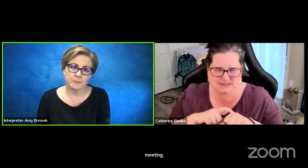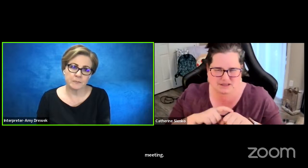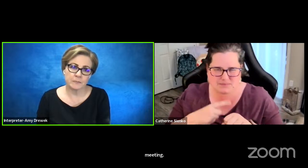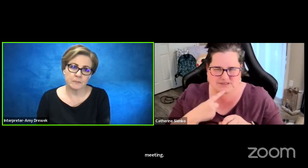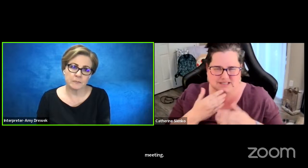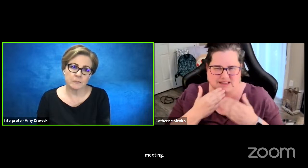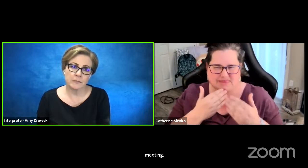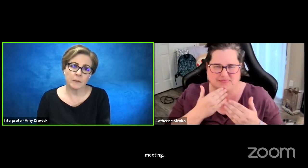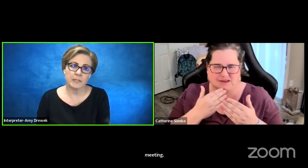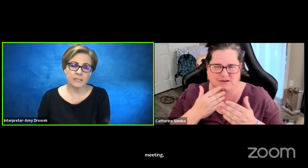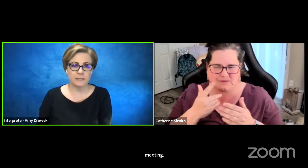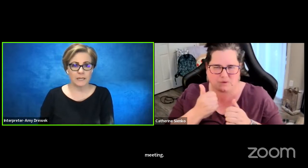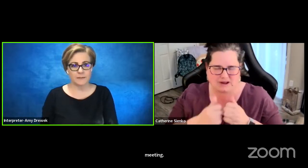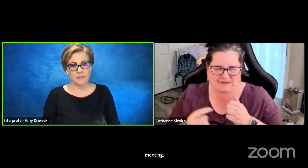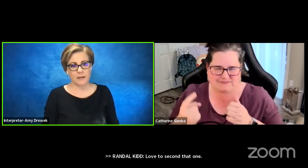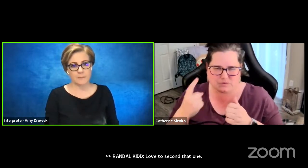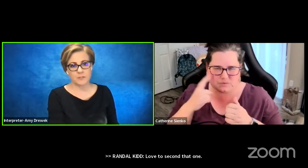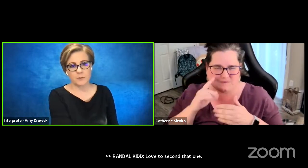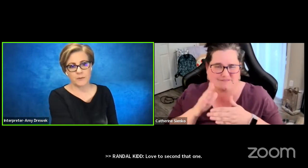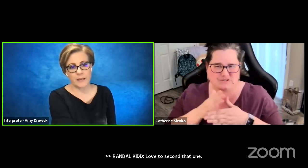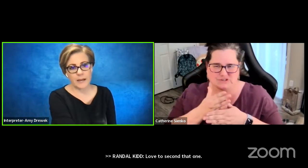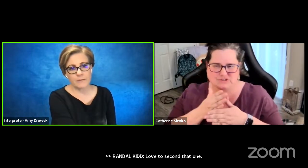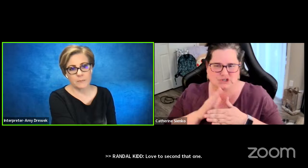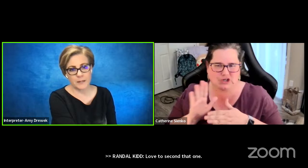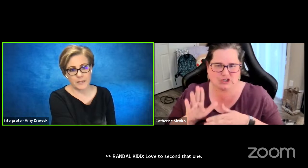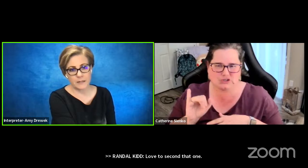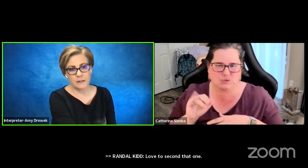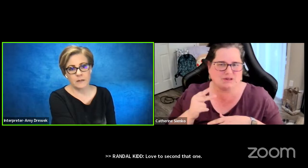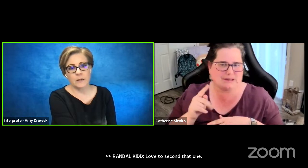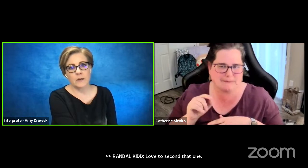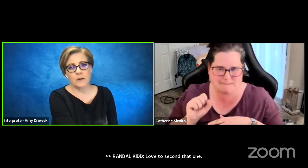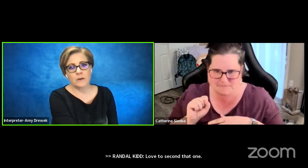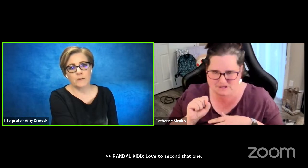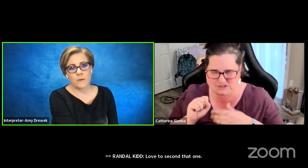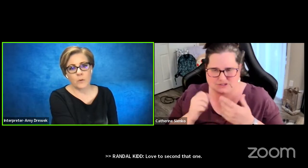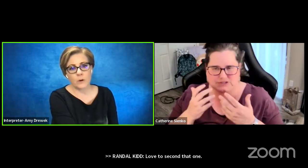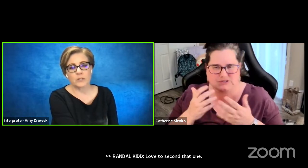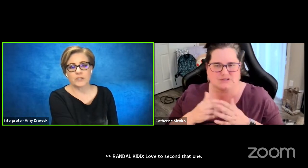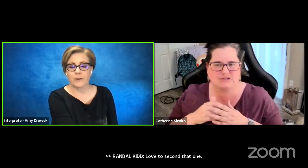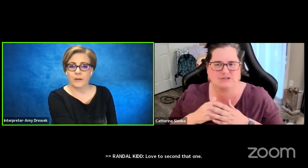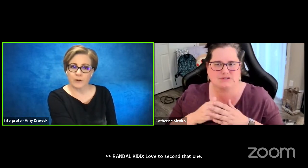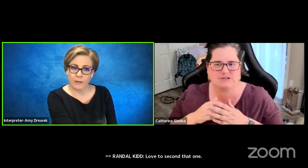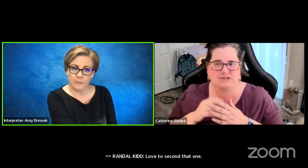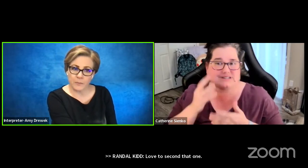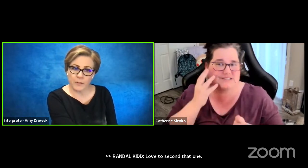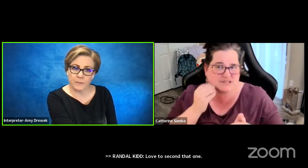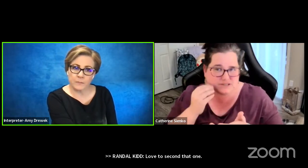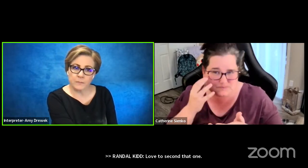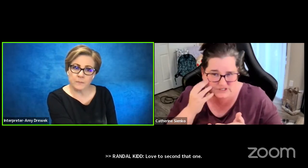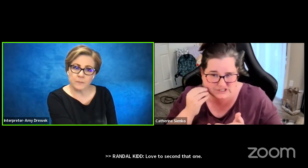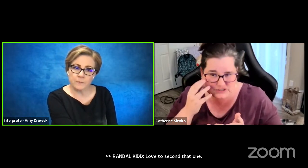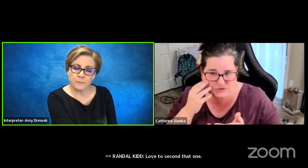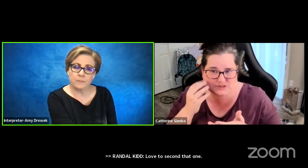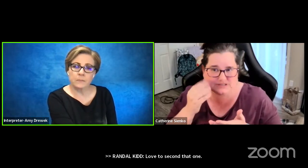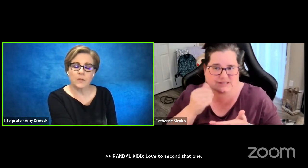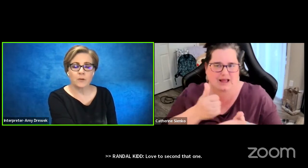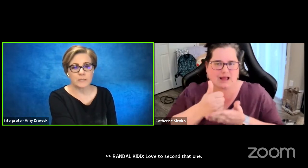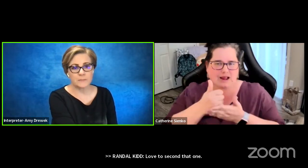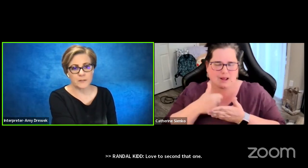are. I would like to take the time to thank everybody for sharing your